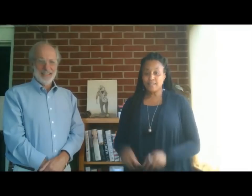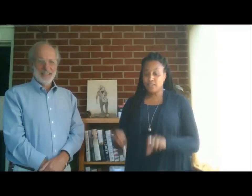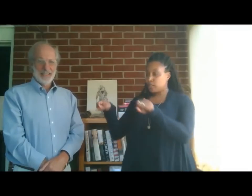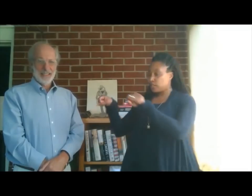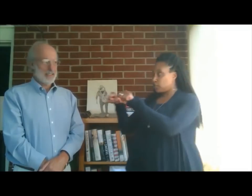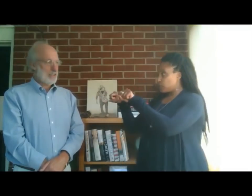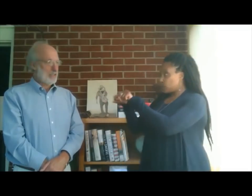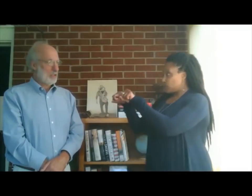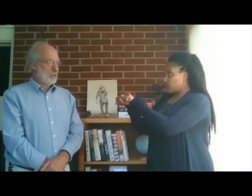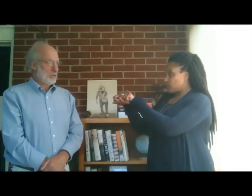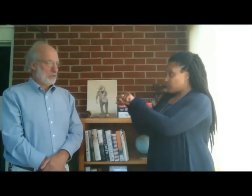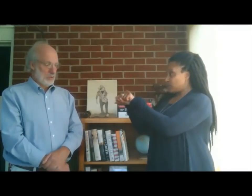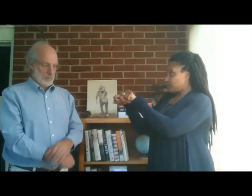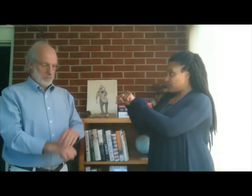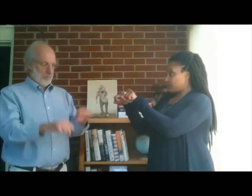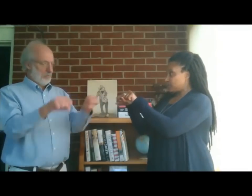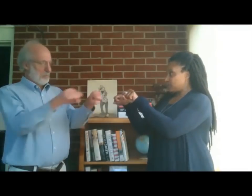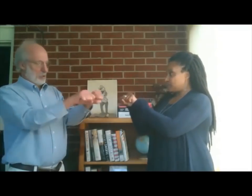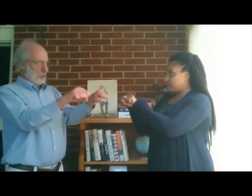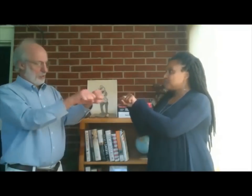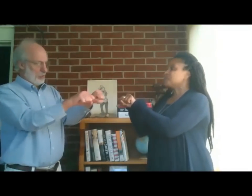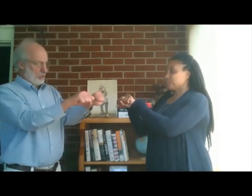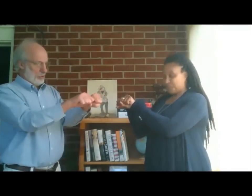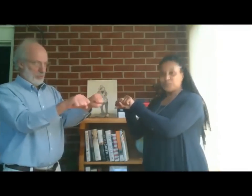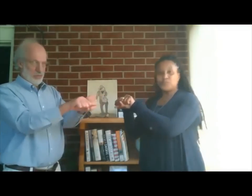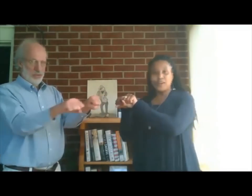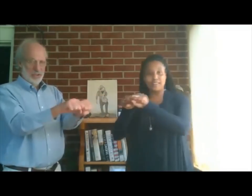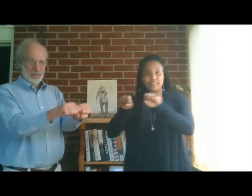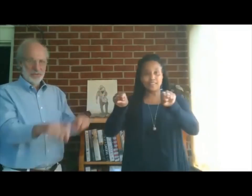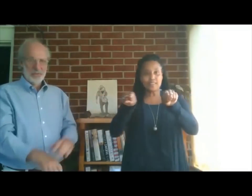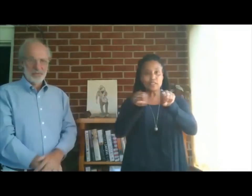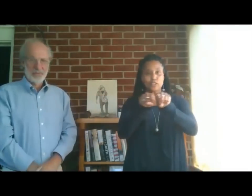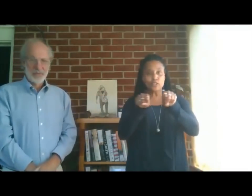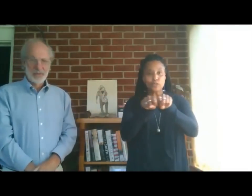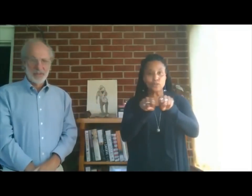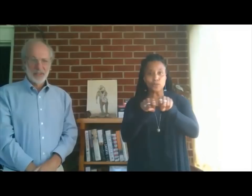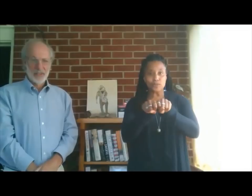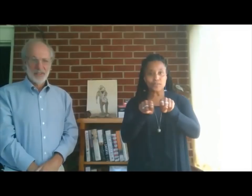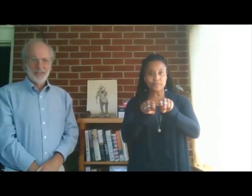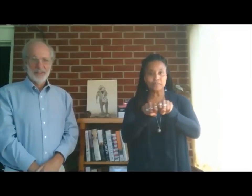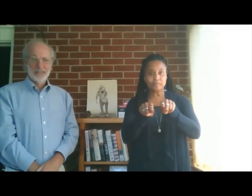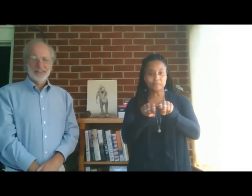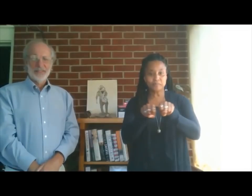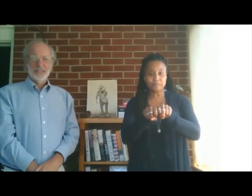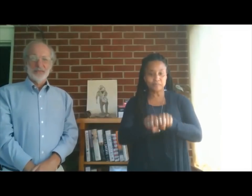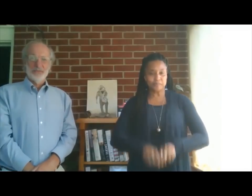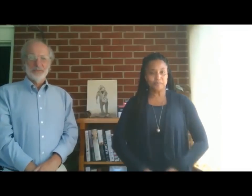Next, shoes. Shoes. Right. Shoes.